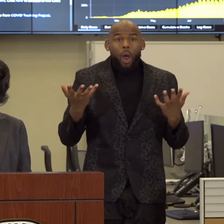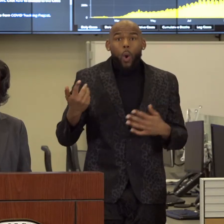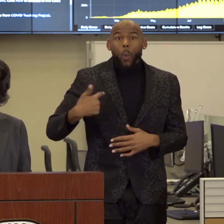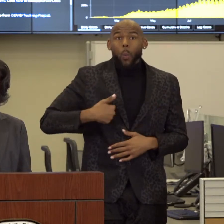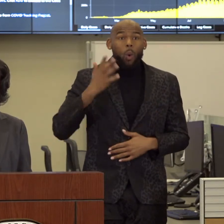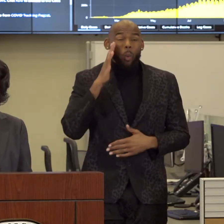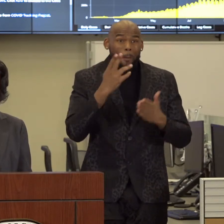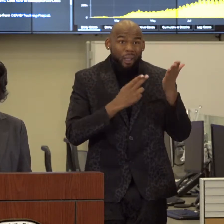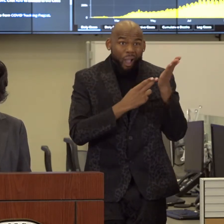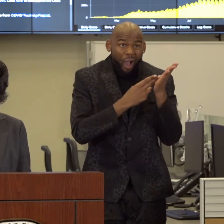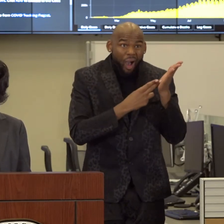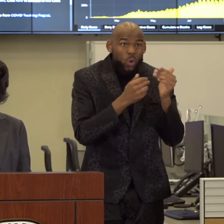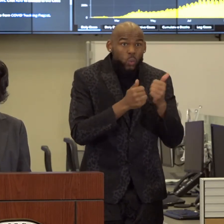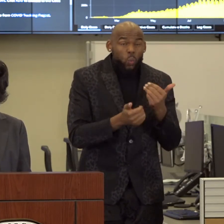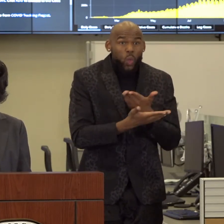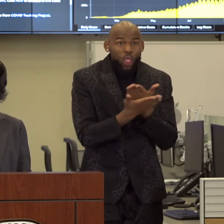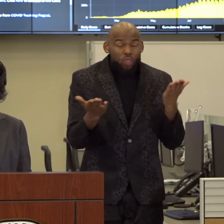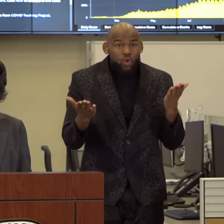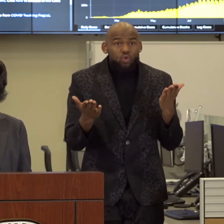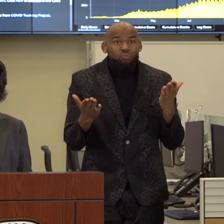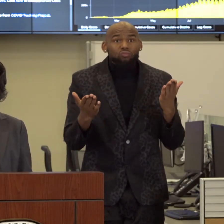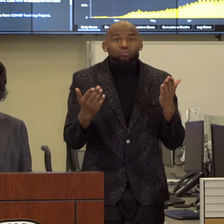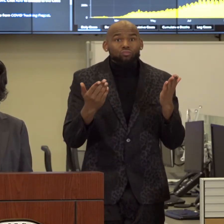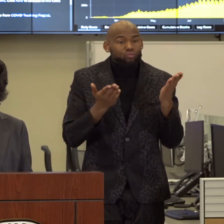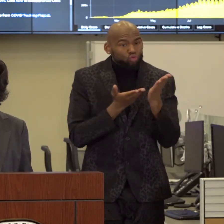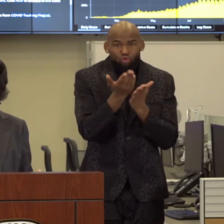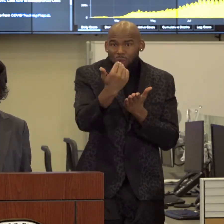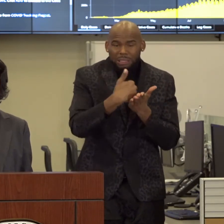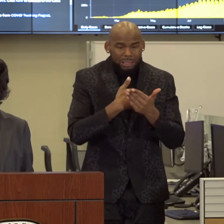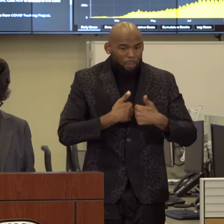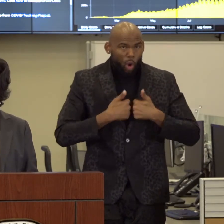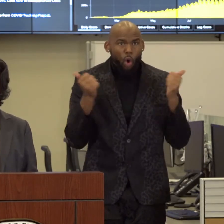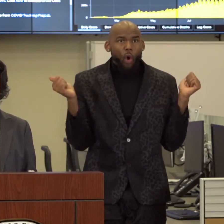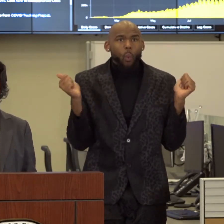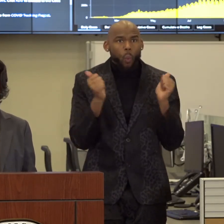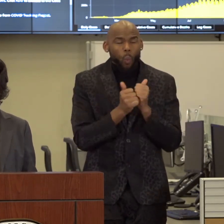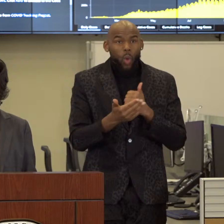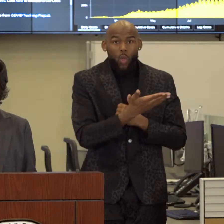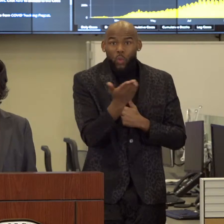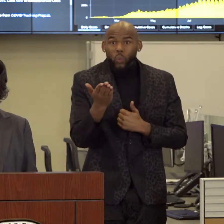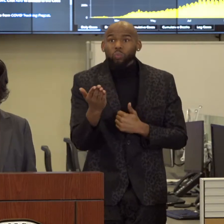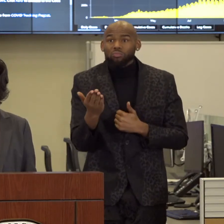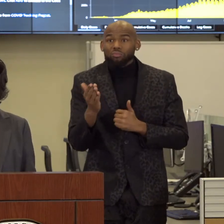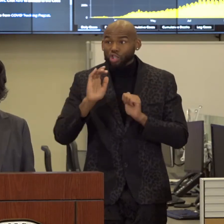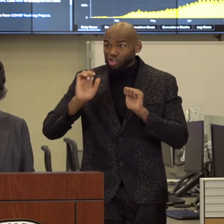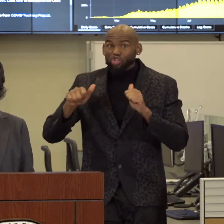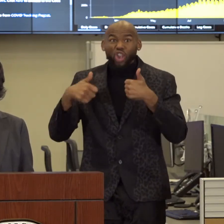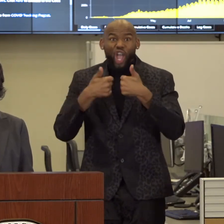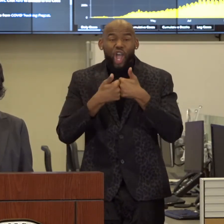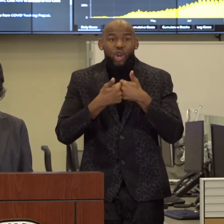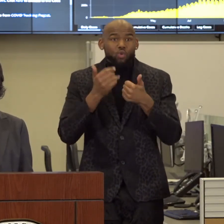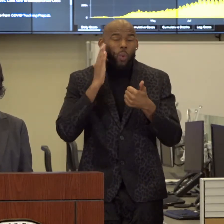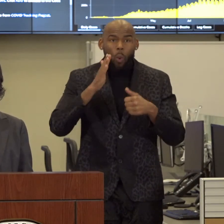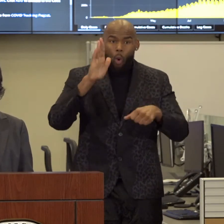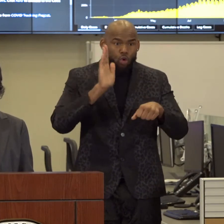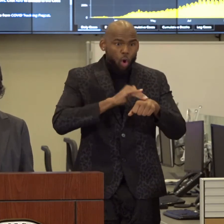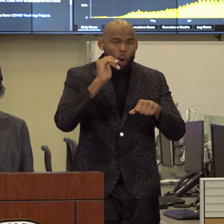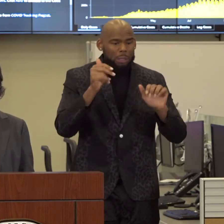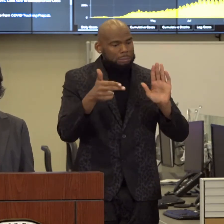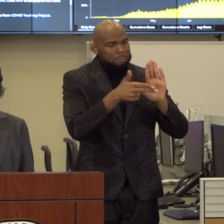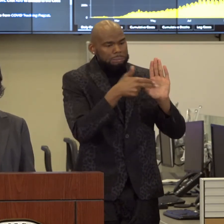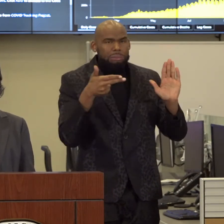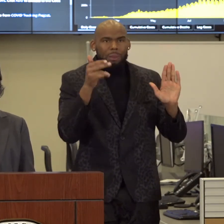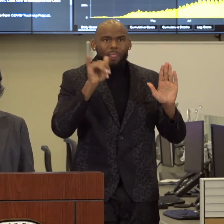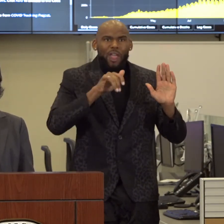be honest with you, that we will be transparent with you, and where we find a challenge, we're going to come out, name the challenge, and we'll work to solve